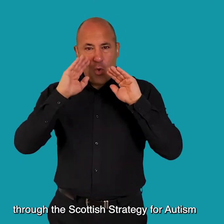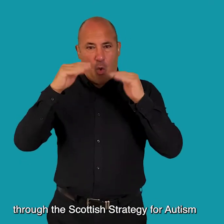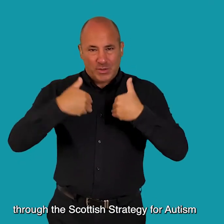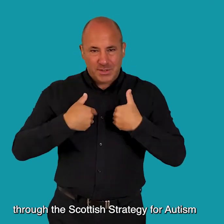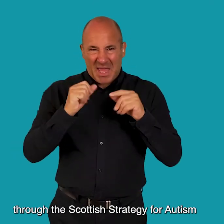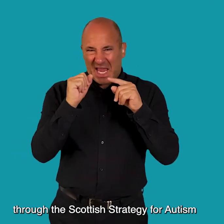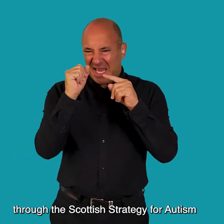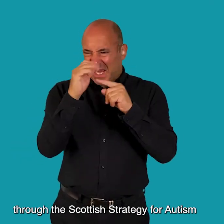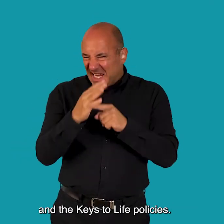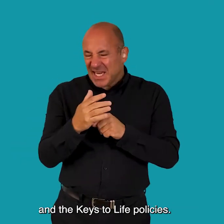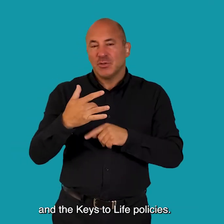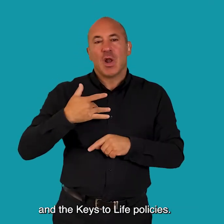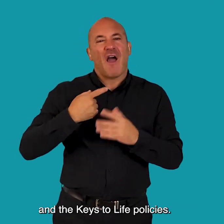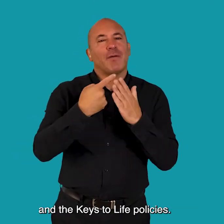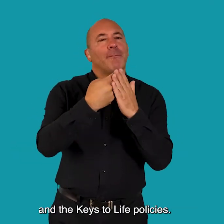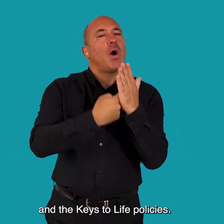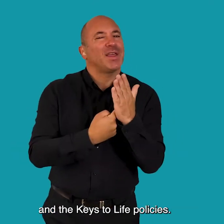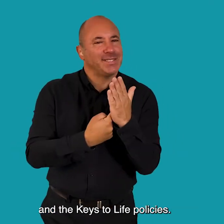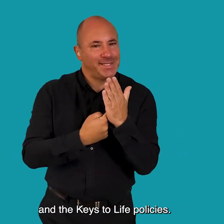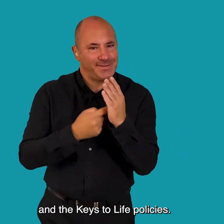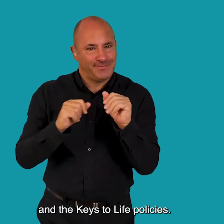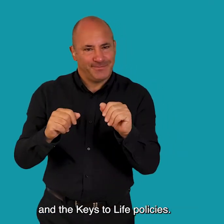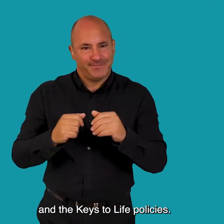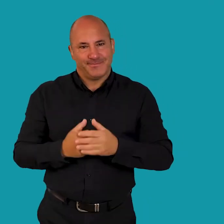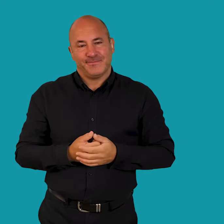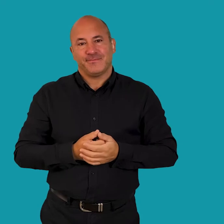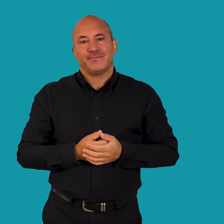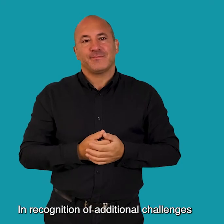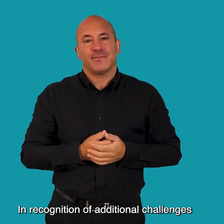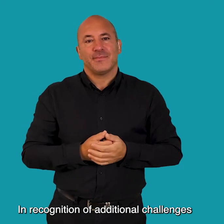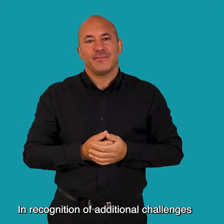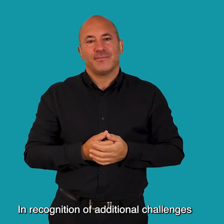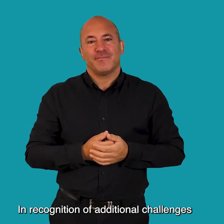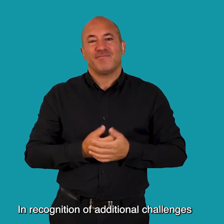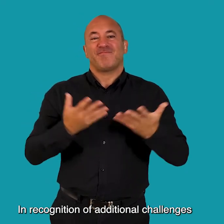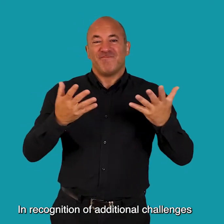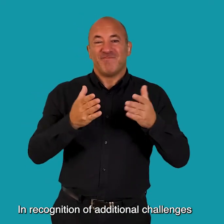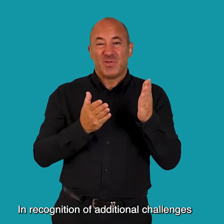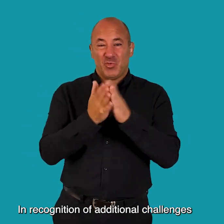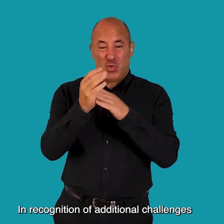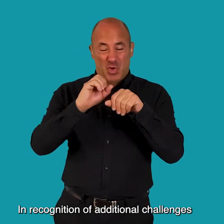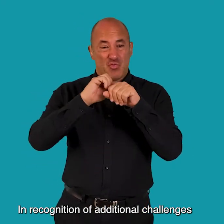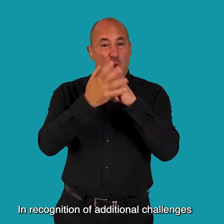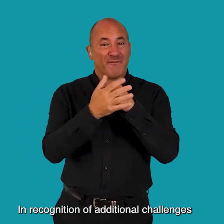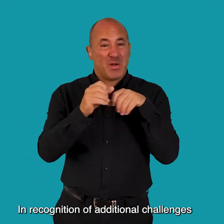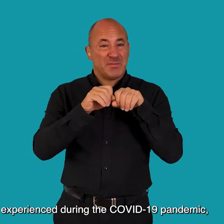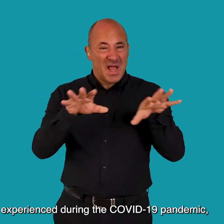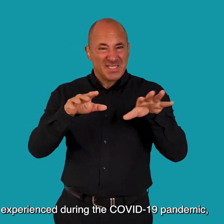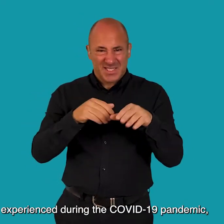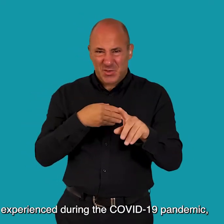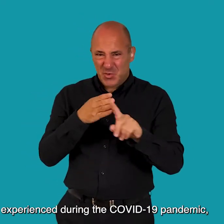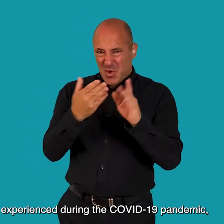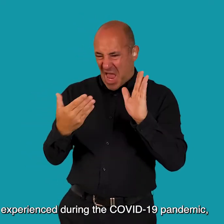for Autism and the Keys to Life policies. In recognition of additional challenges experienced during